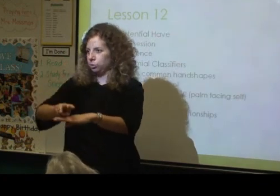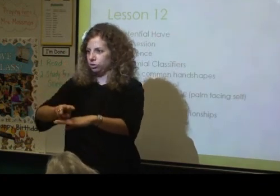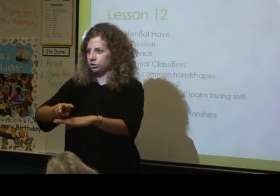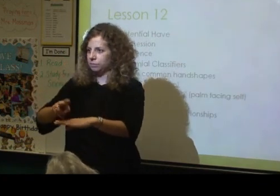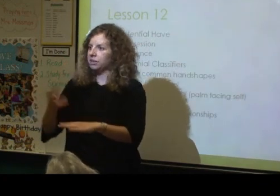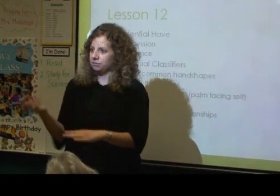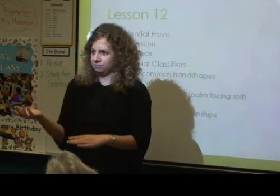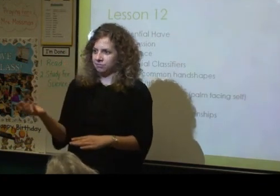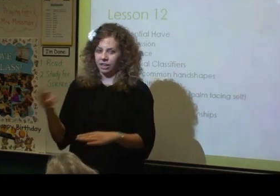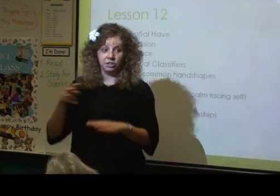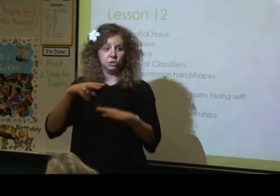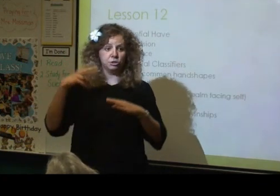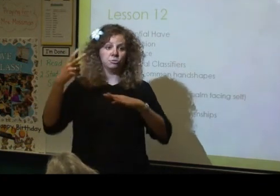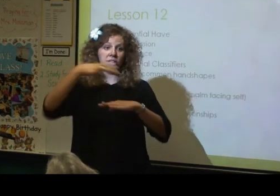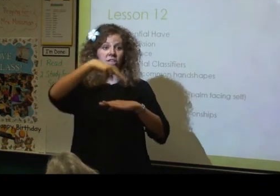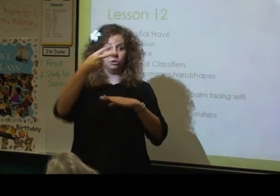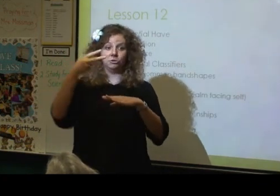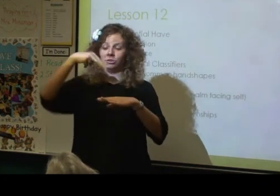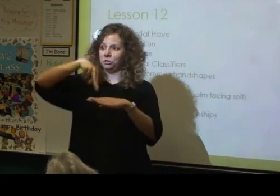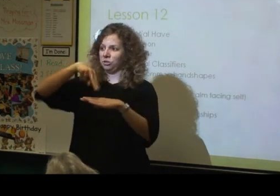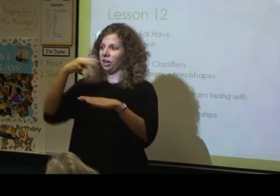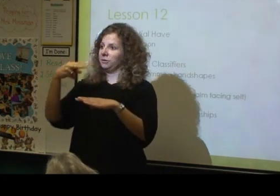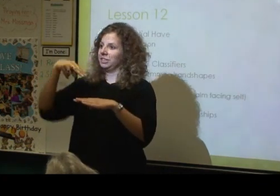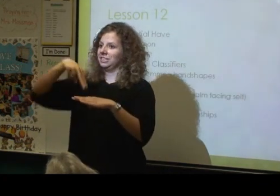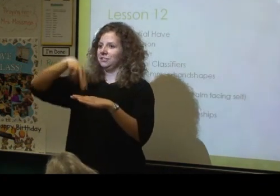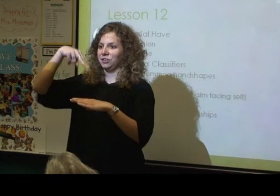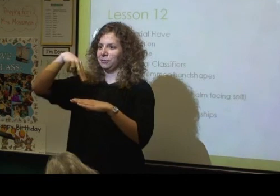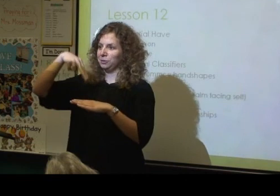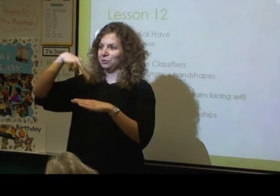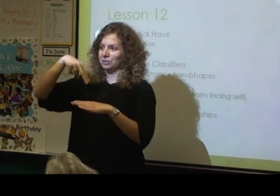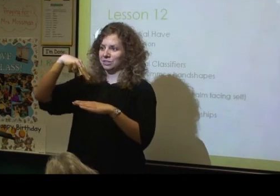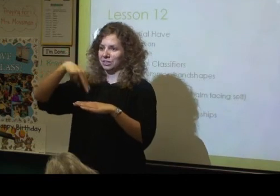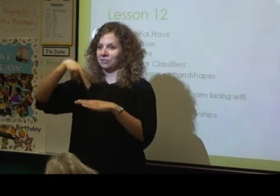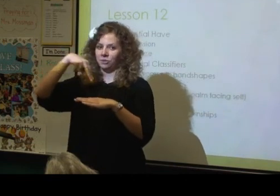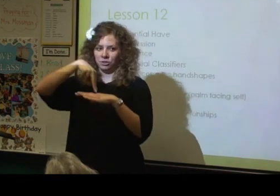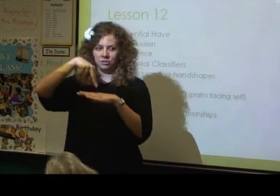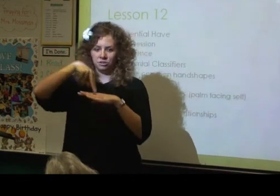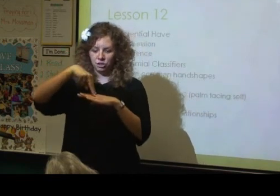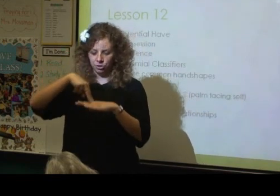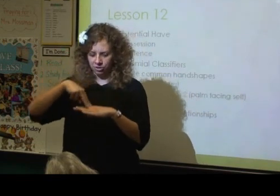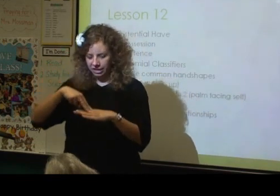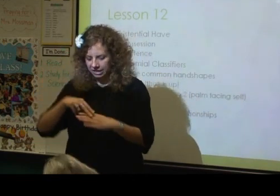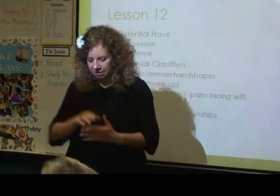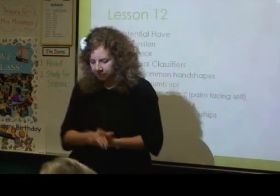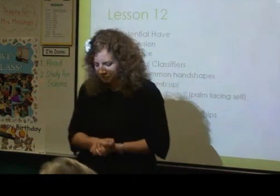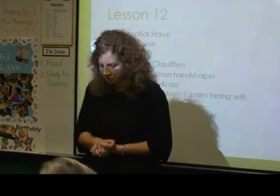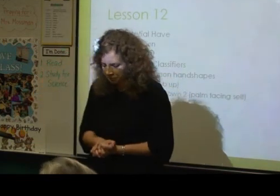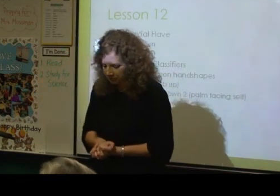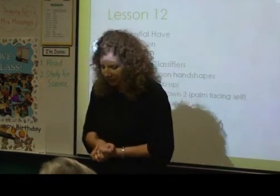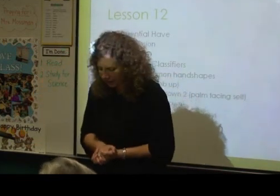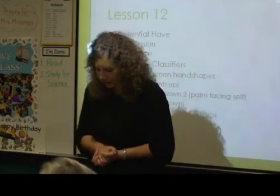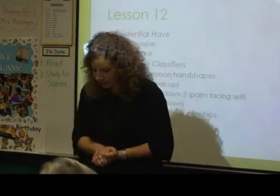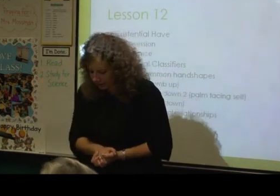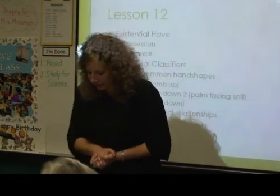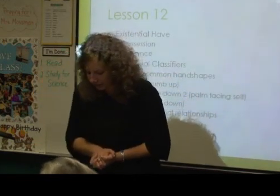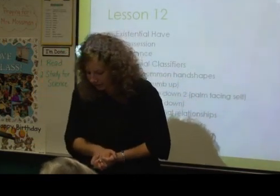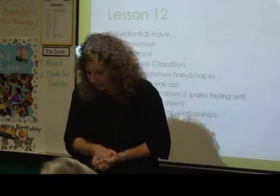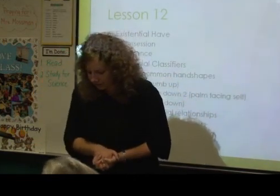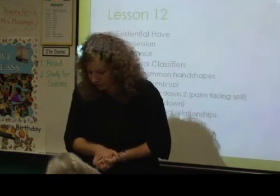pool or something. Okay, so you could really do a lot with this if you're able to use this like to show the legs. Okay, and then this